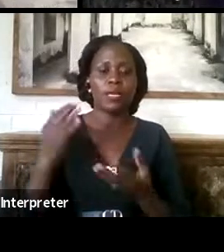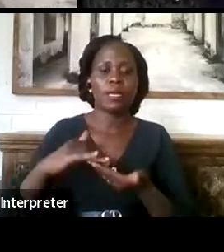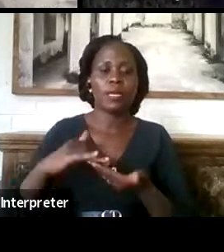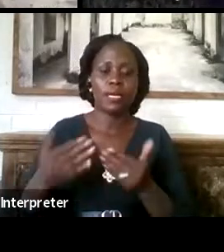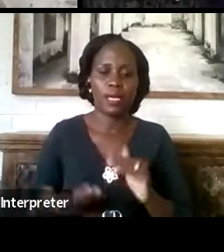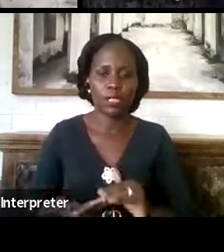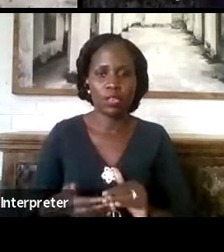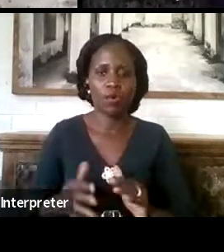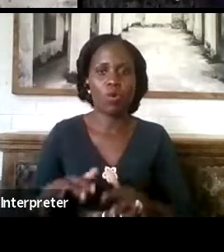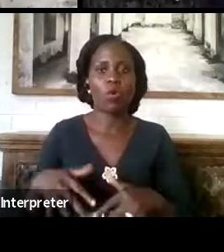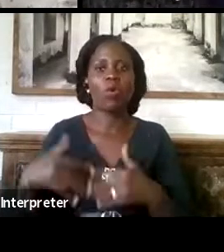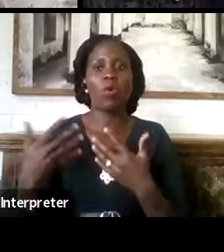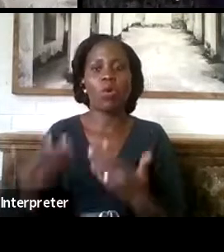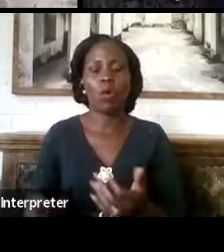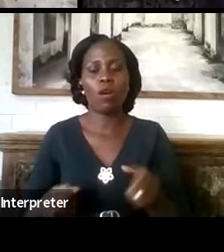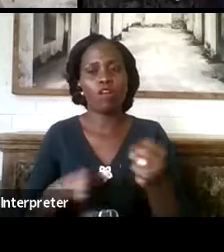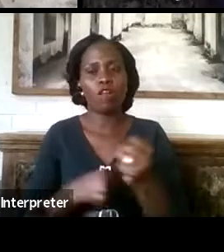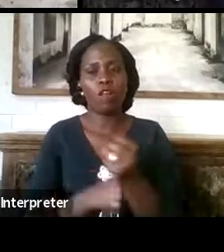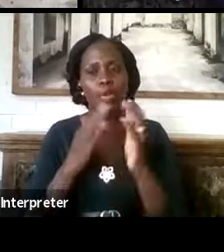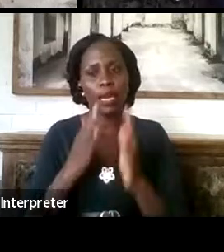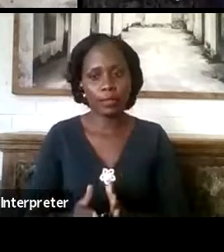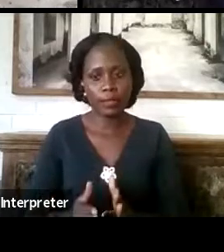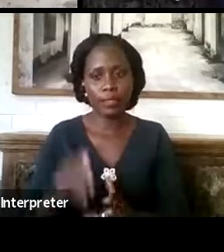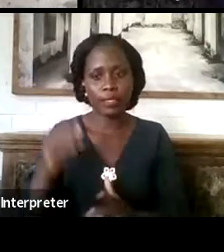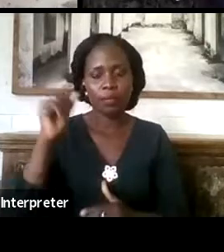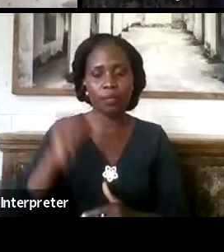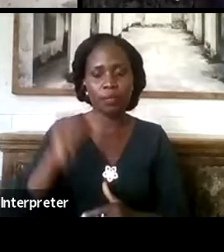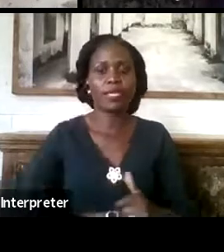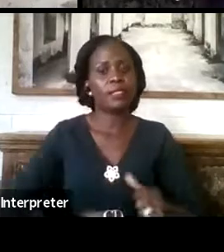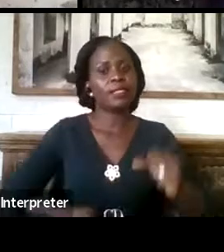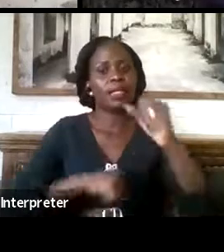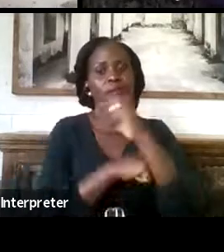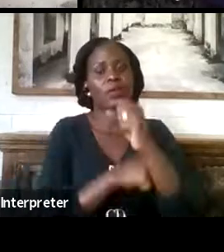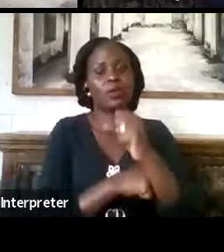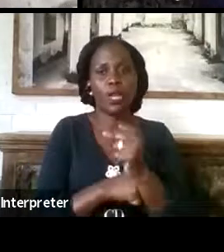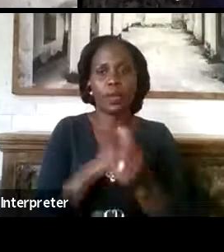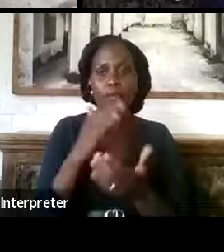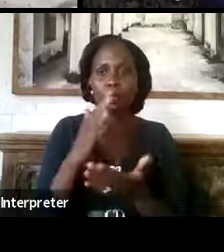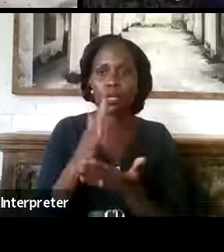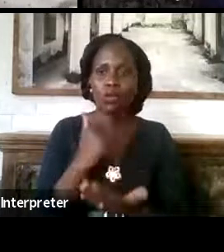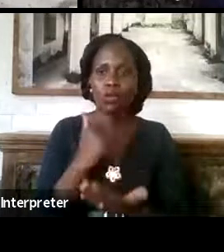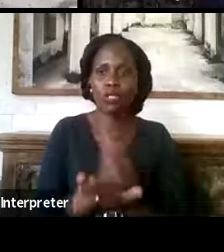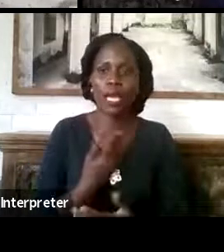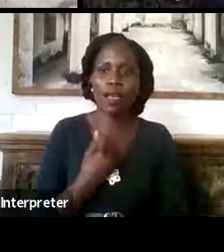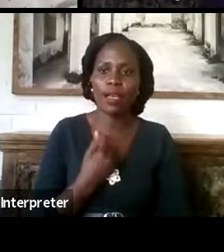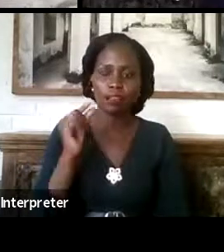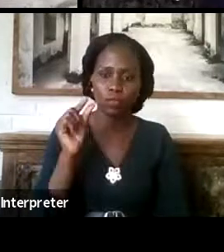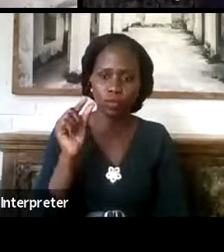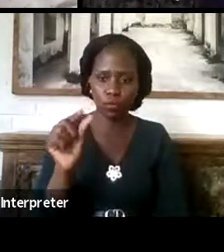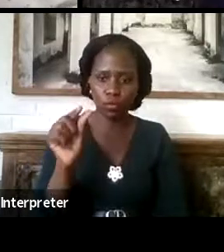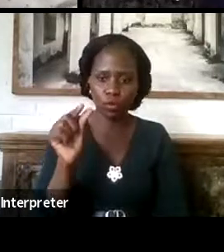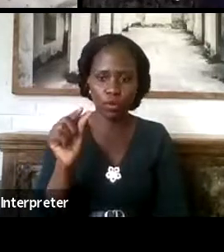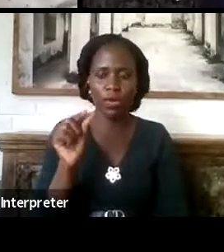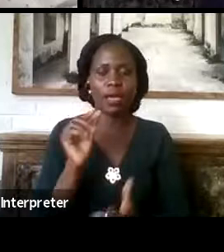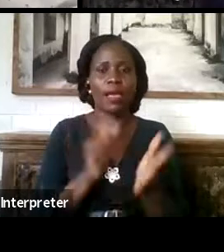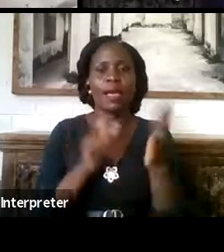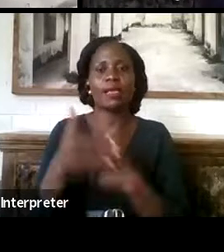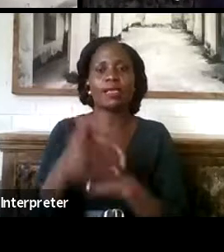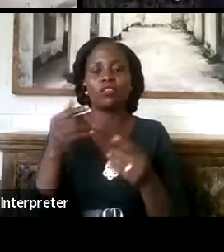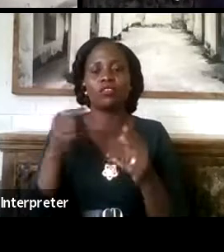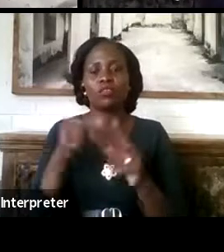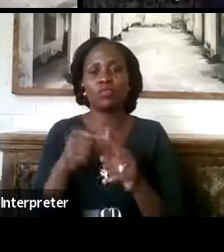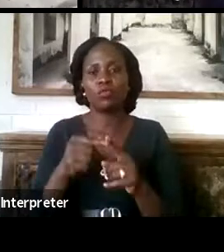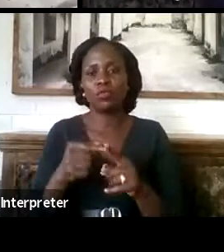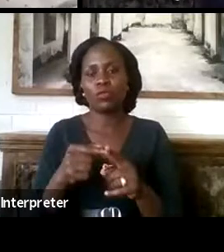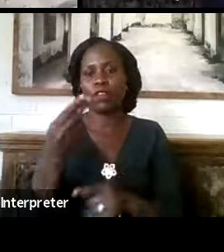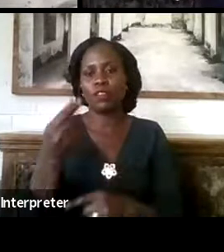support them, because they have limited access to financial resources to do the great work